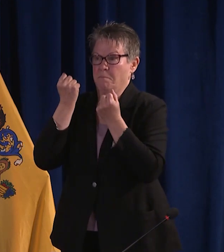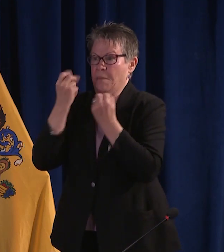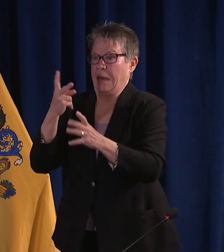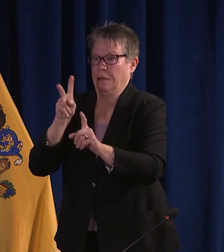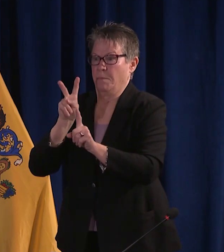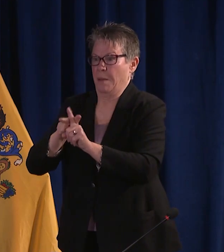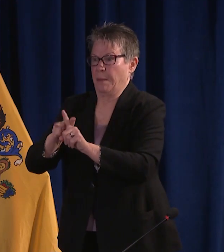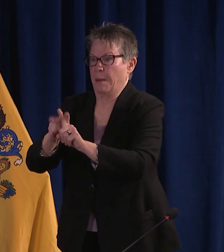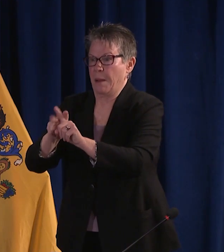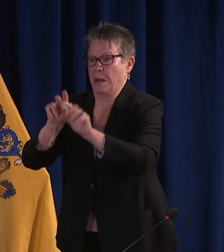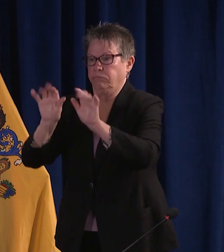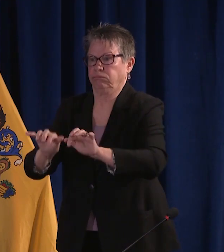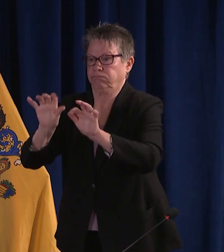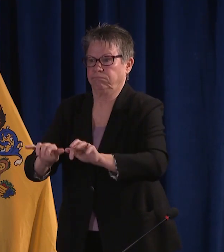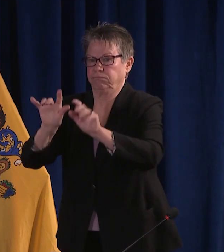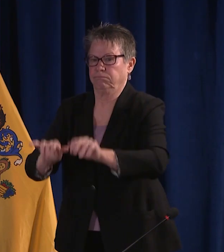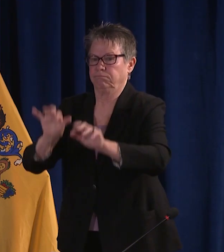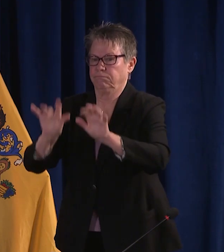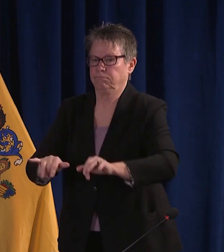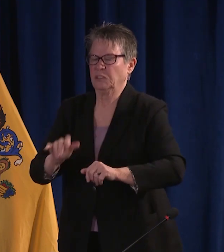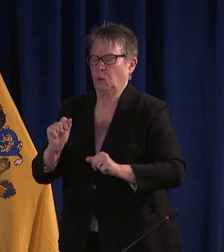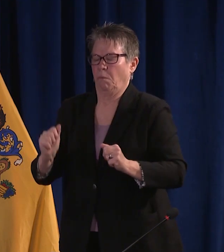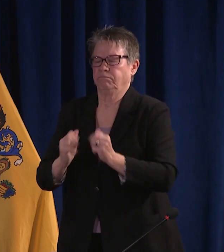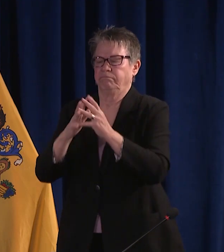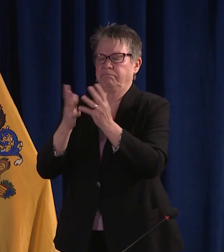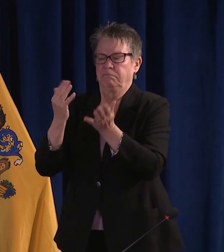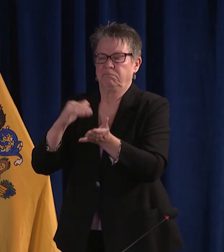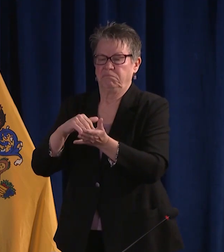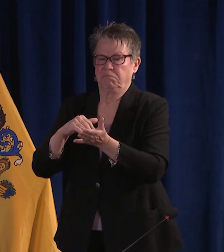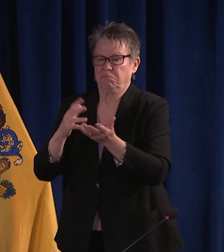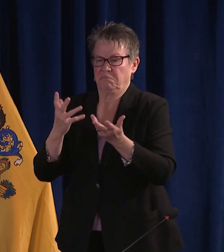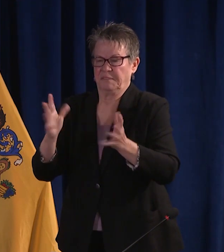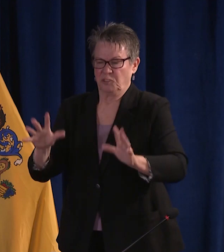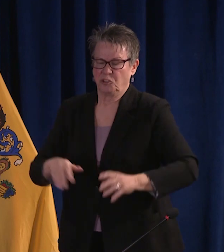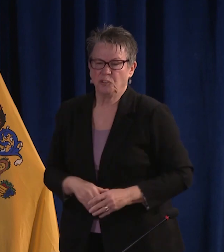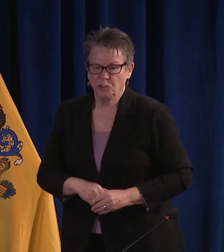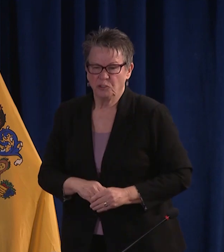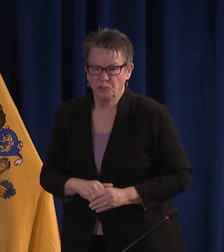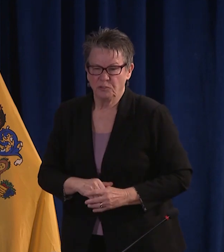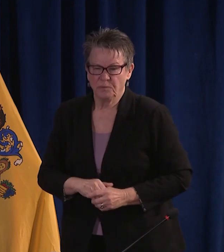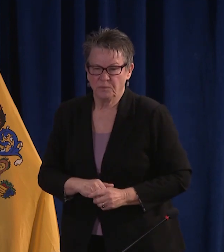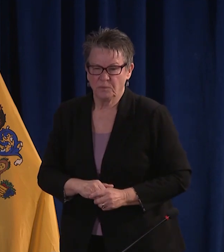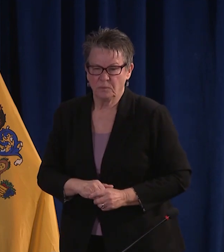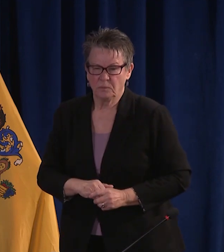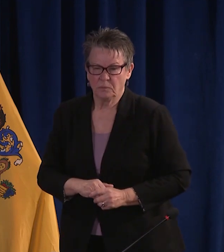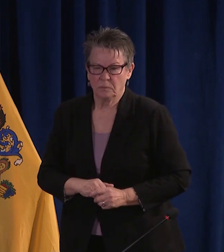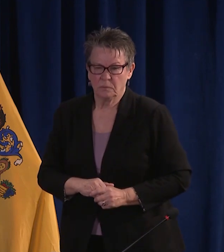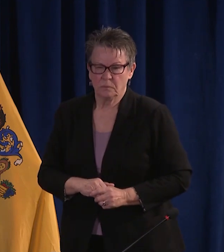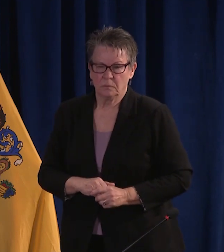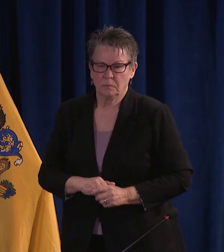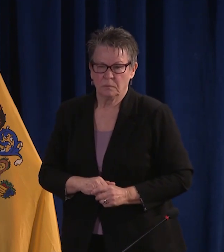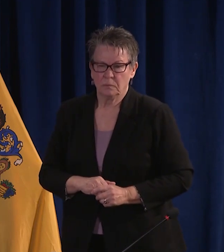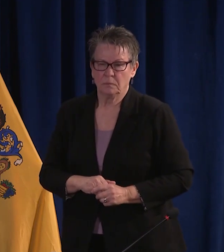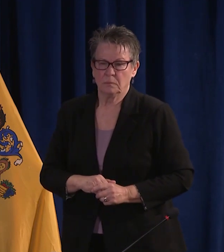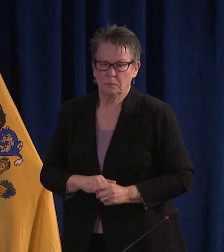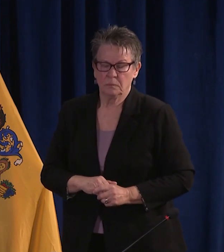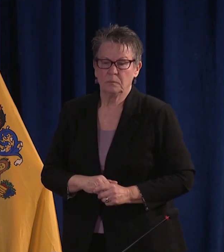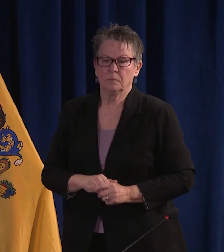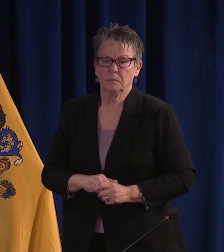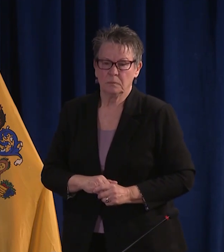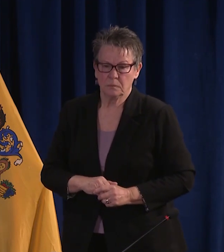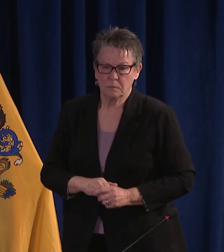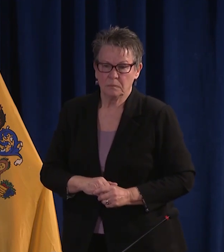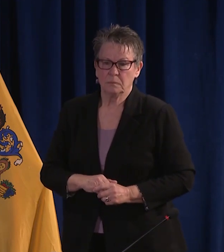Additionally, New Jersey already has among the nation's strongest and best laws as they pertain to guaranteed paid sick